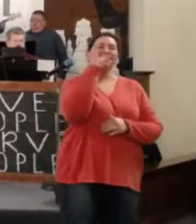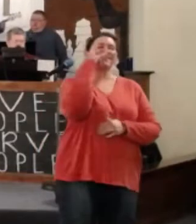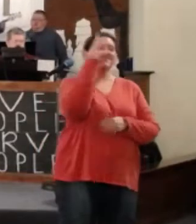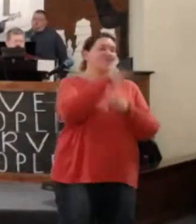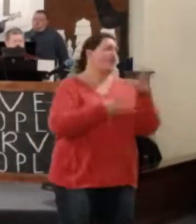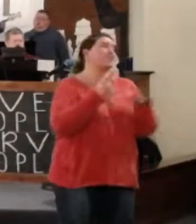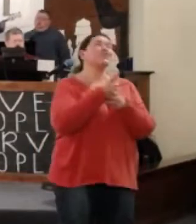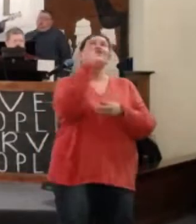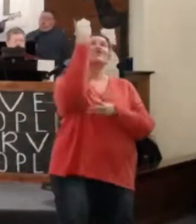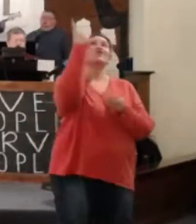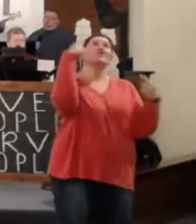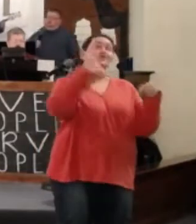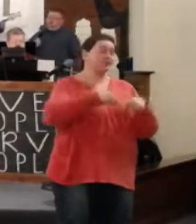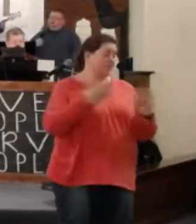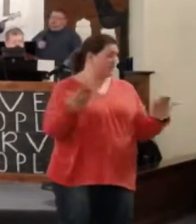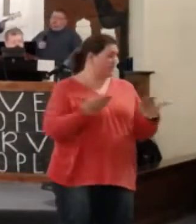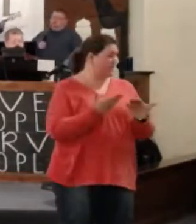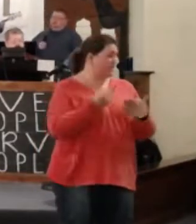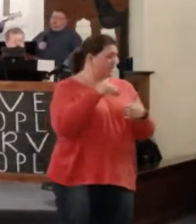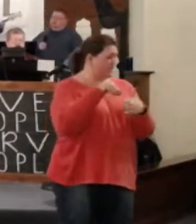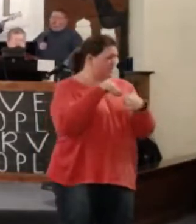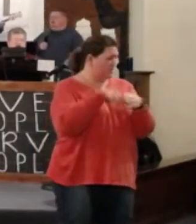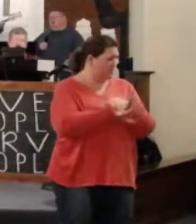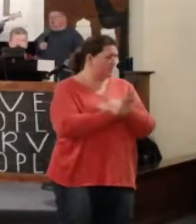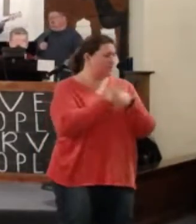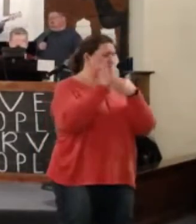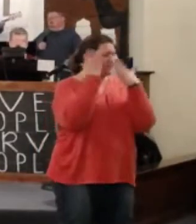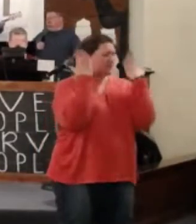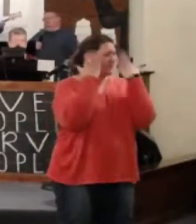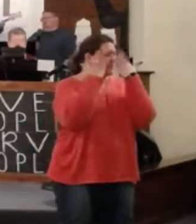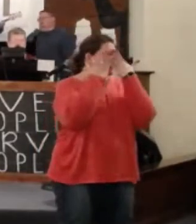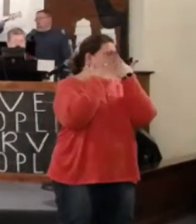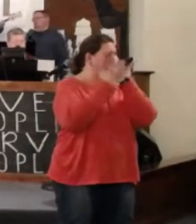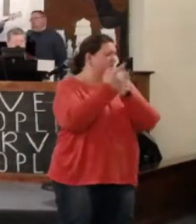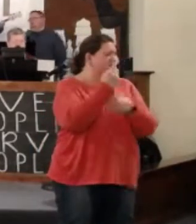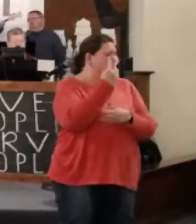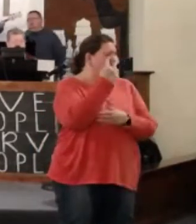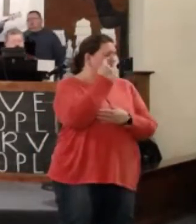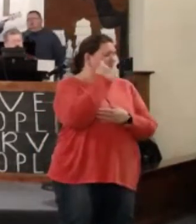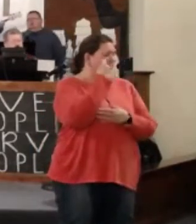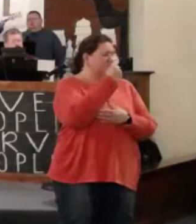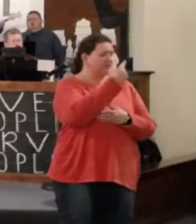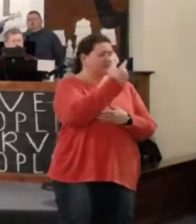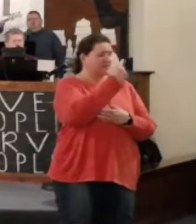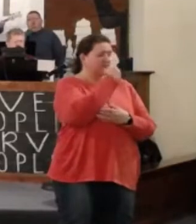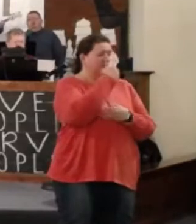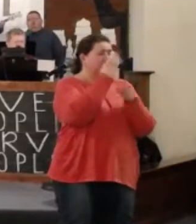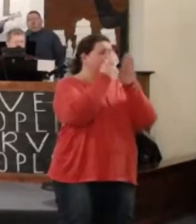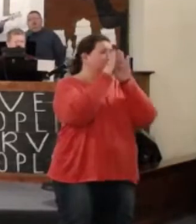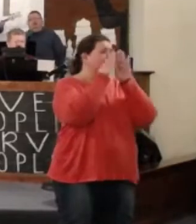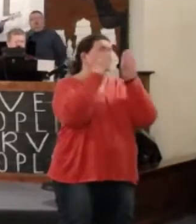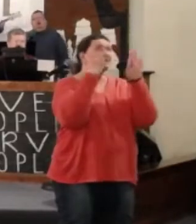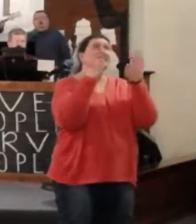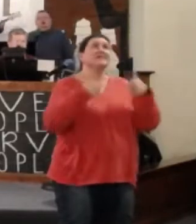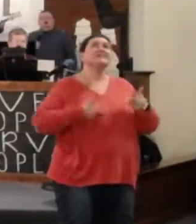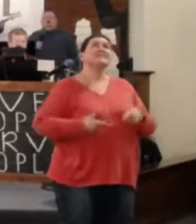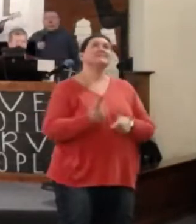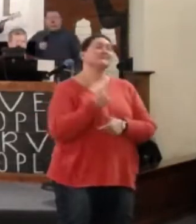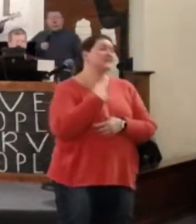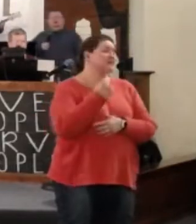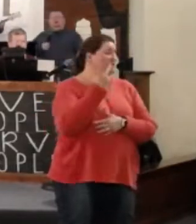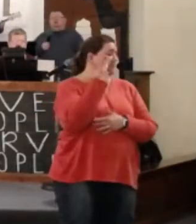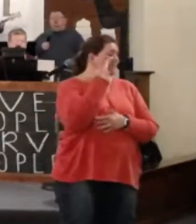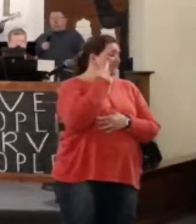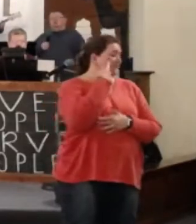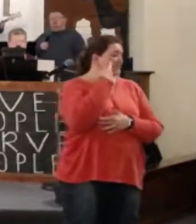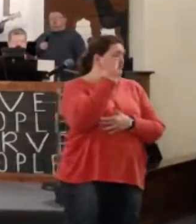Light of the world, you step down into darkness. Open my eyes,